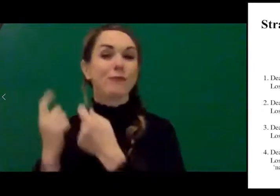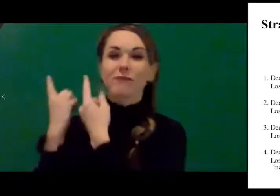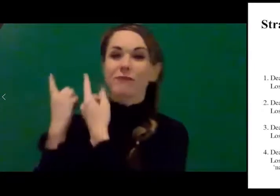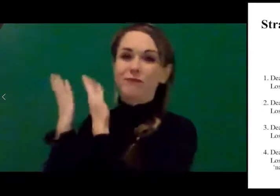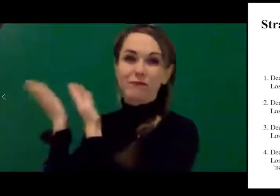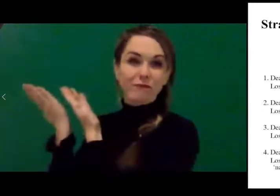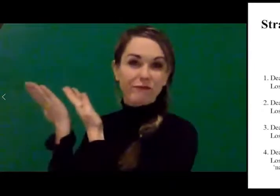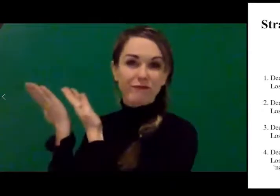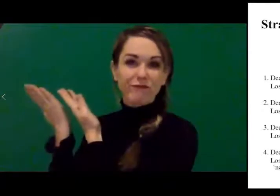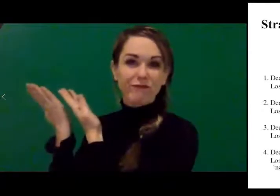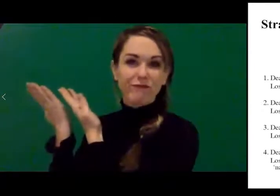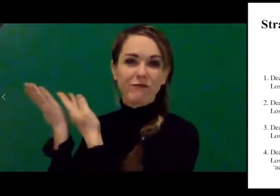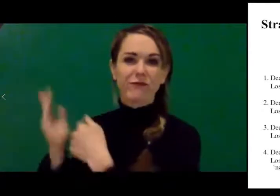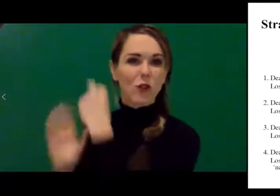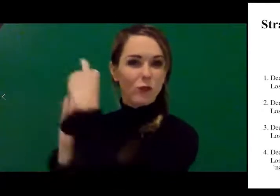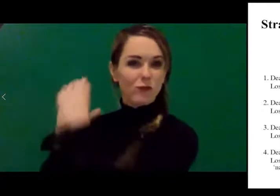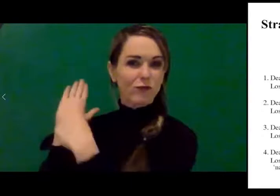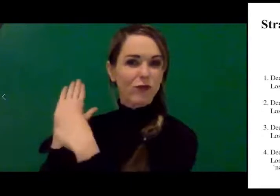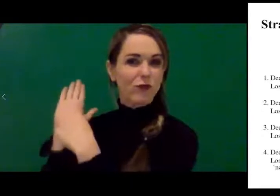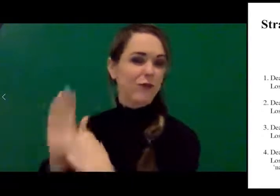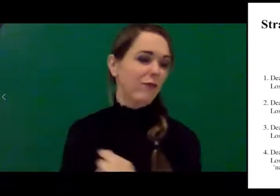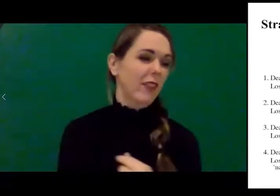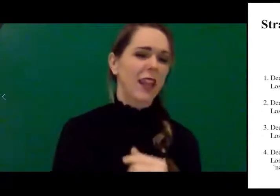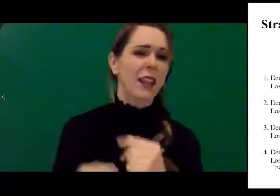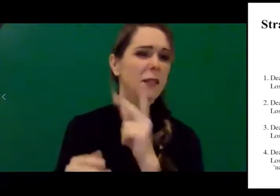So we have them here in the PowerPoint.